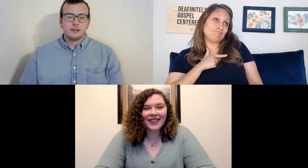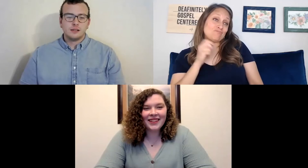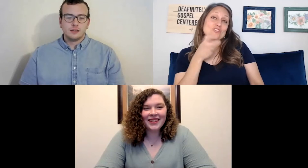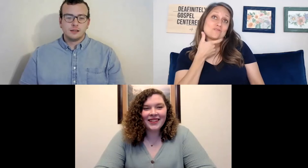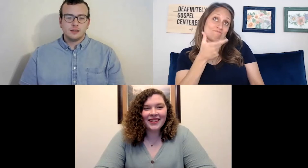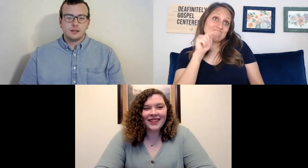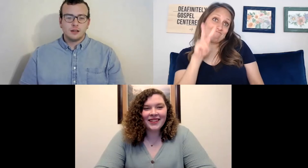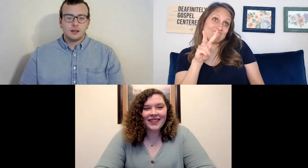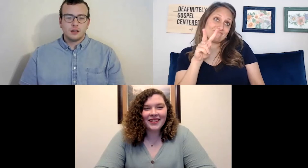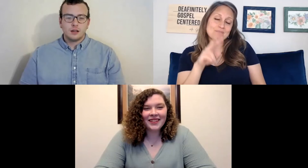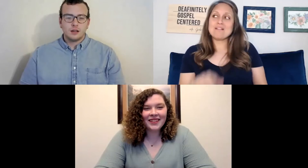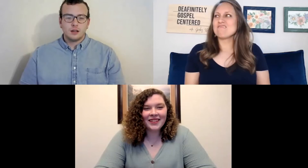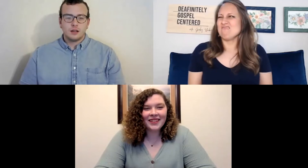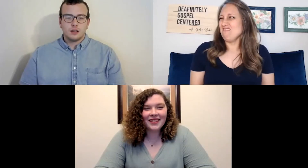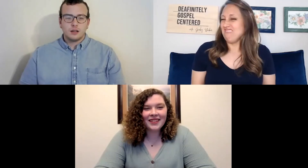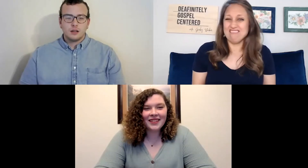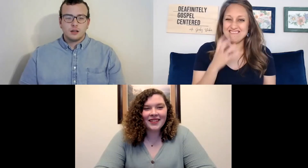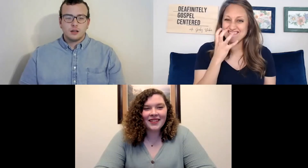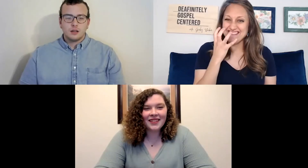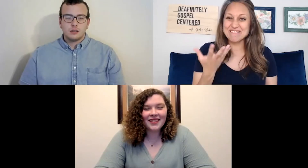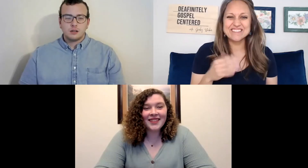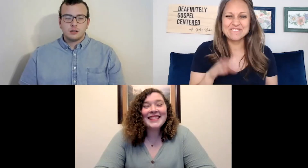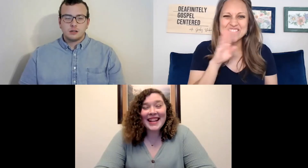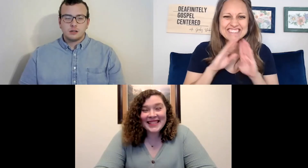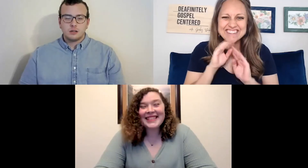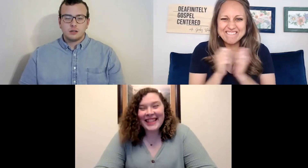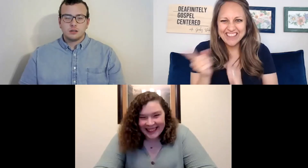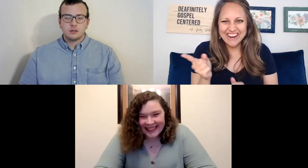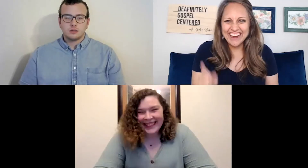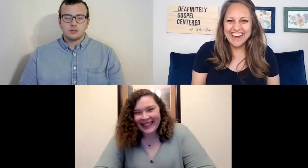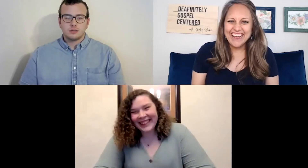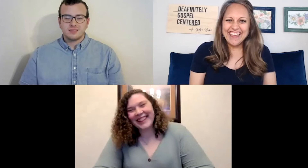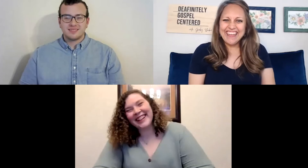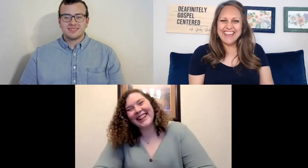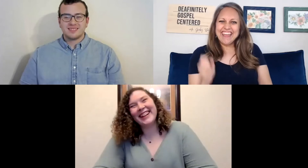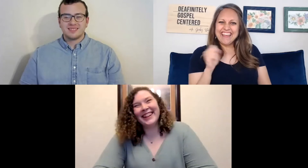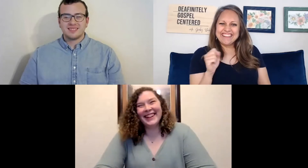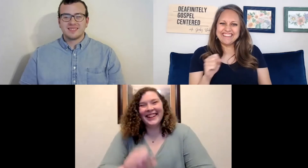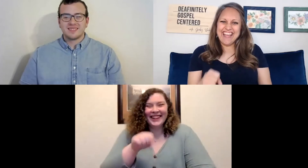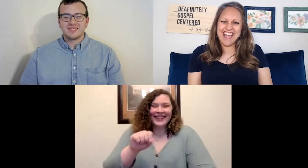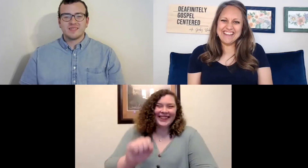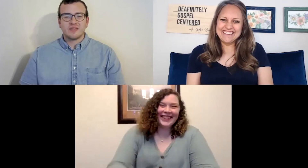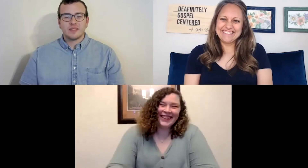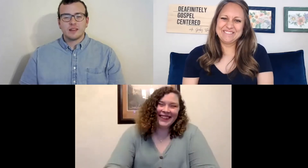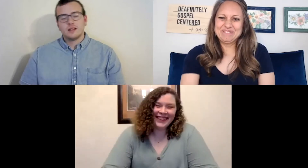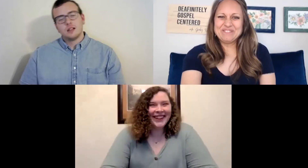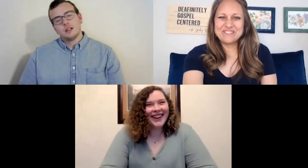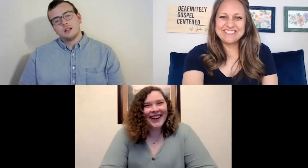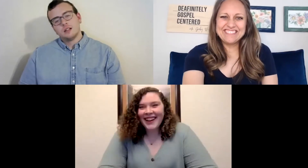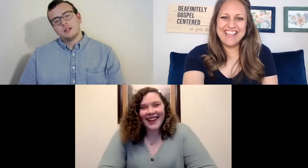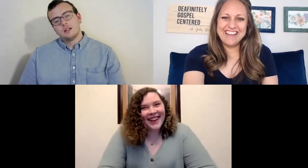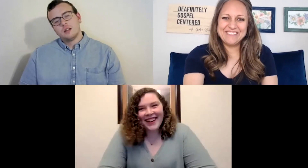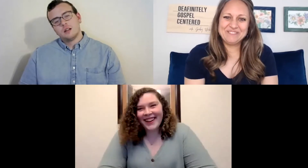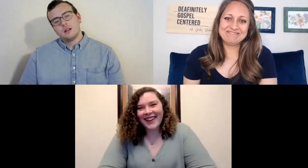was my mom's turn to watch TV next, and then, frustration only grew from there. So yes. I totally get that.